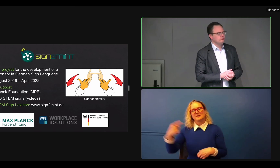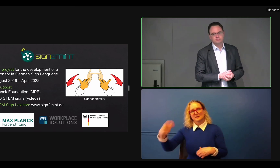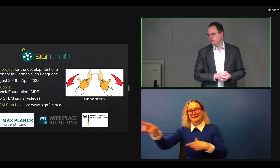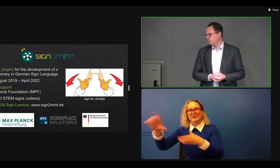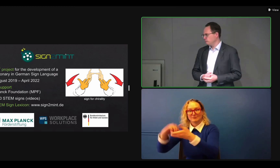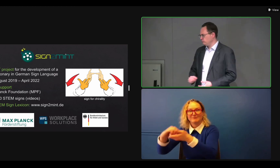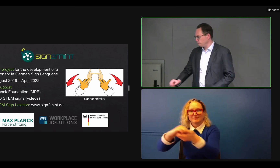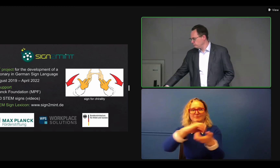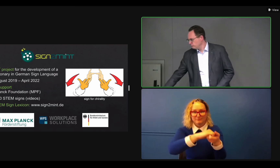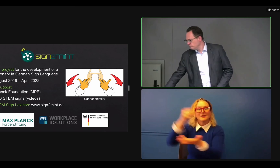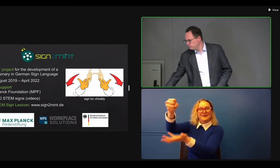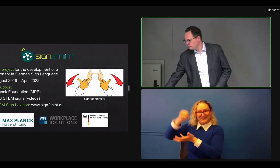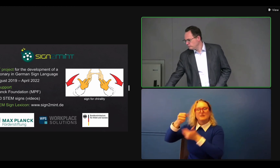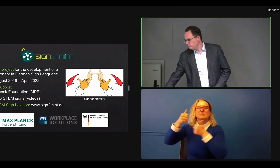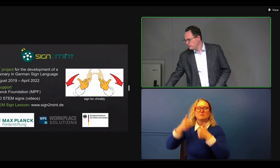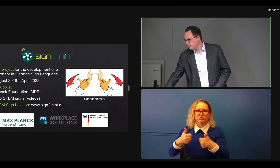support for that.